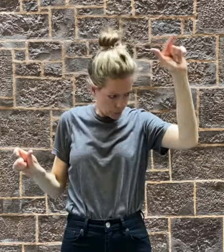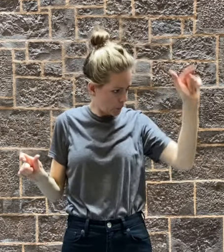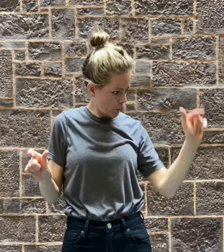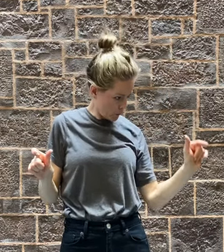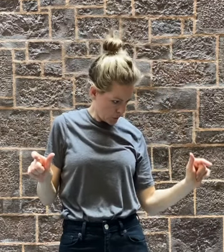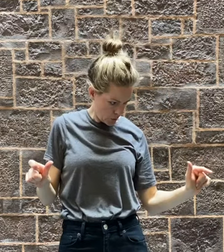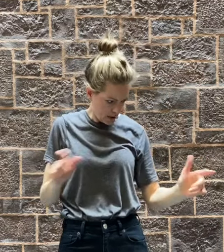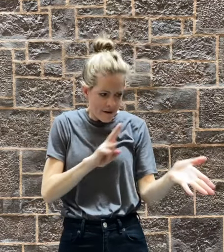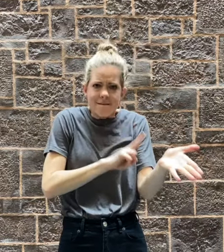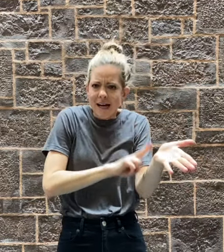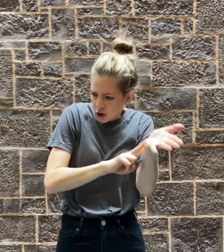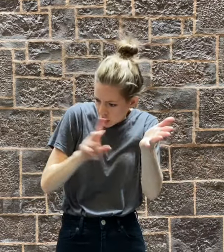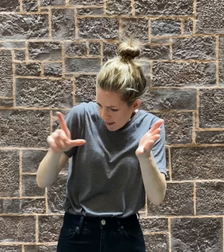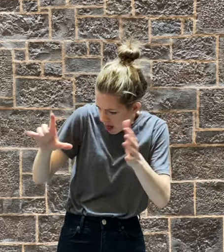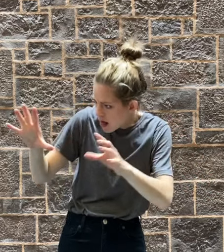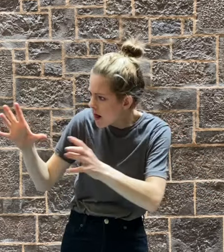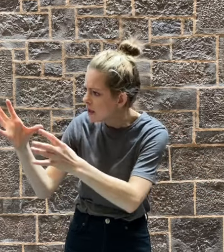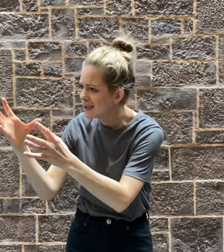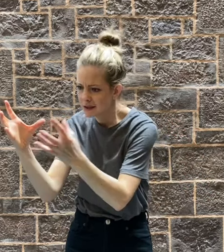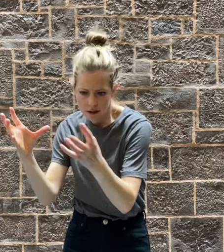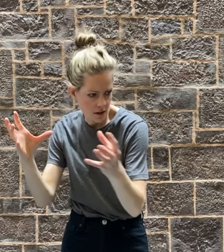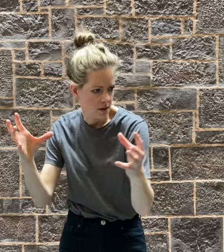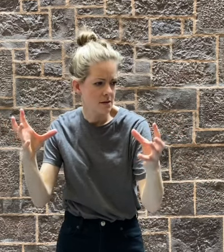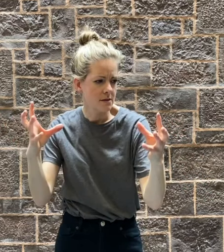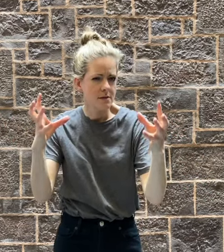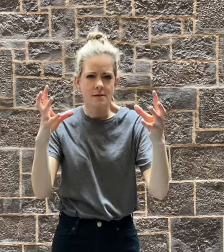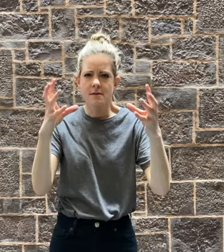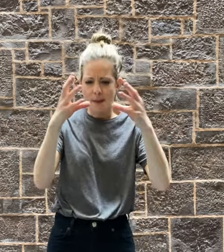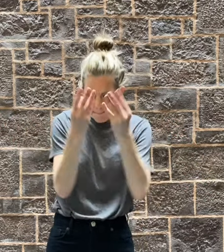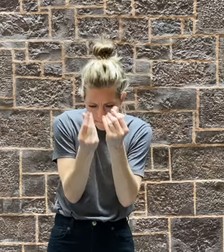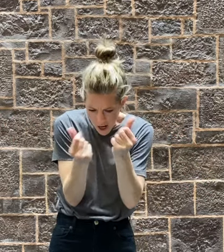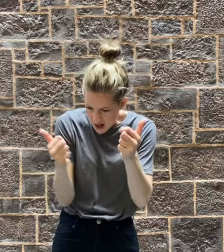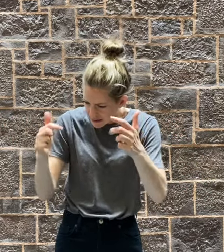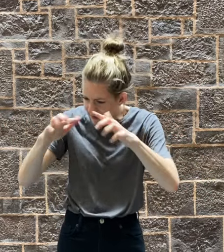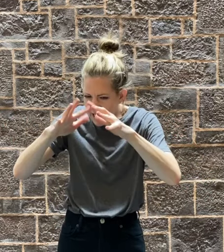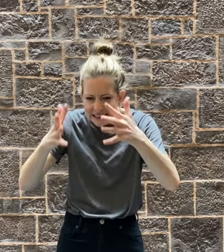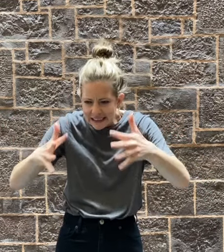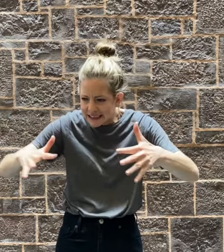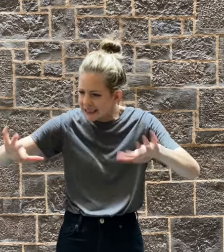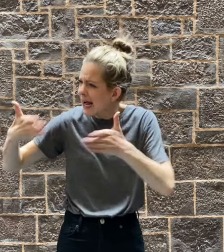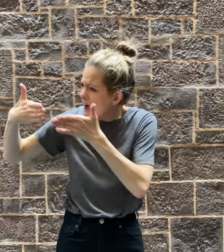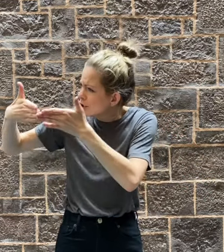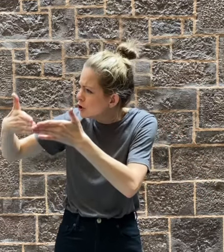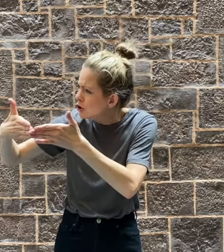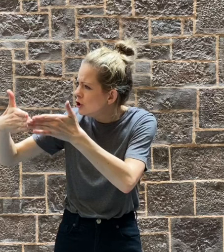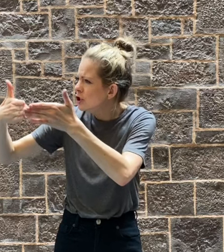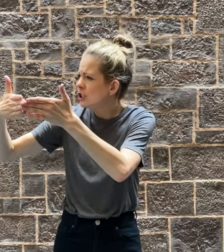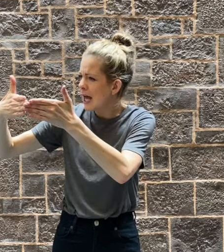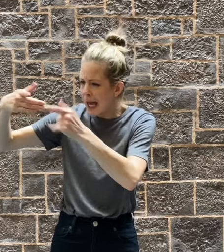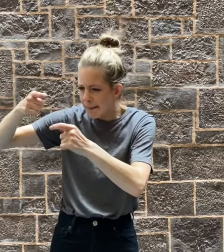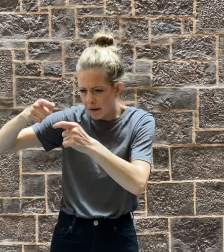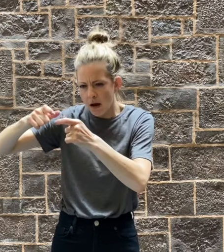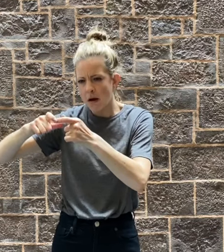There is a sea of mud and a ship's captain laying telegram cables underground.